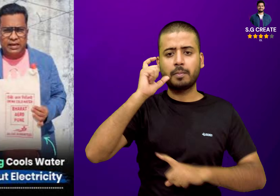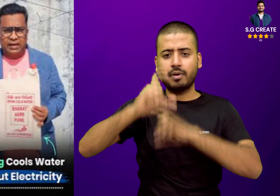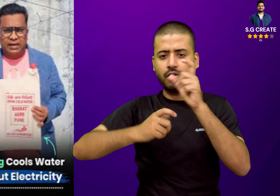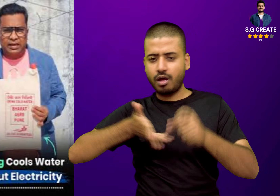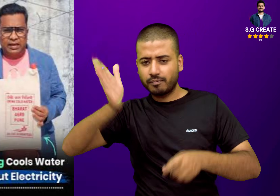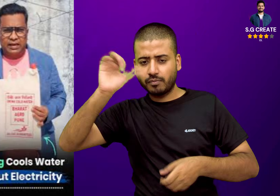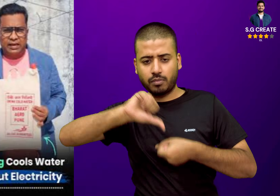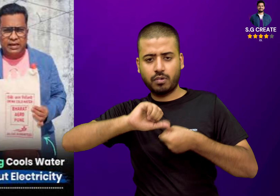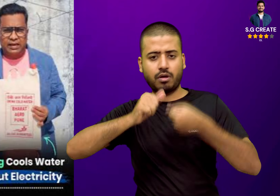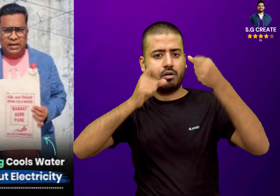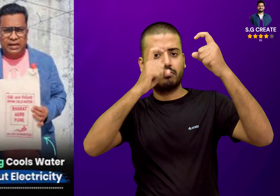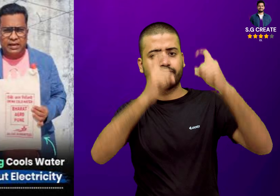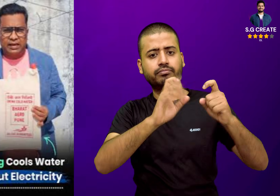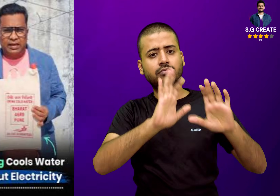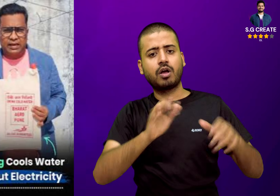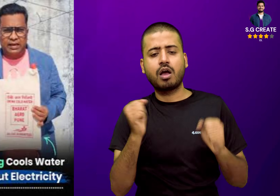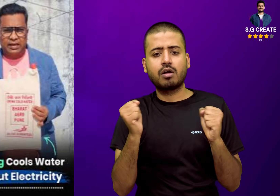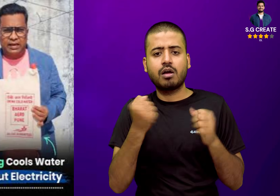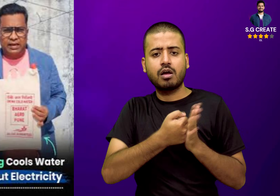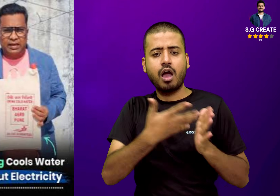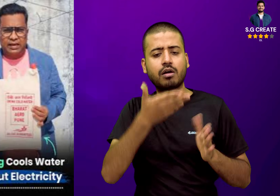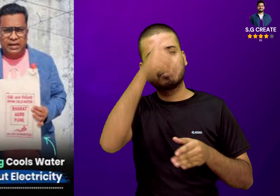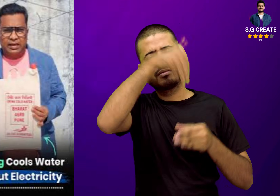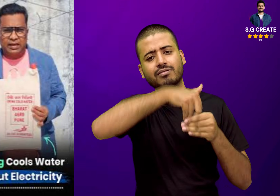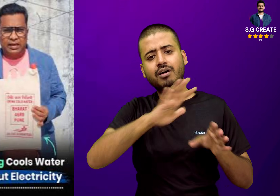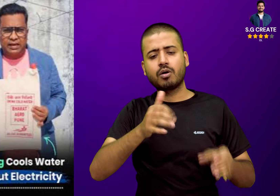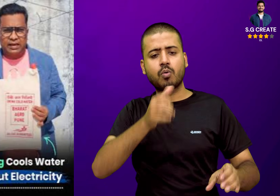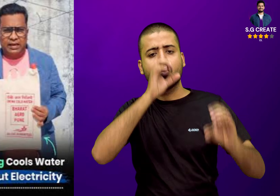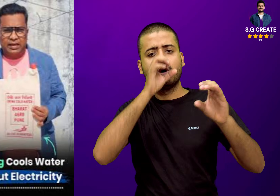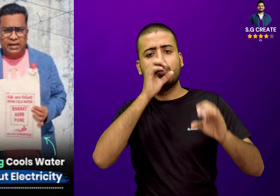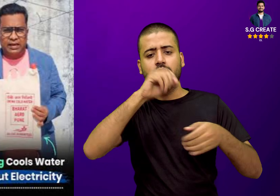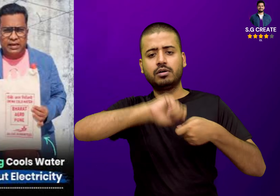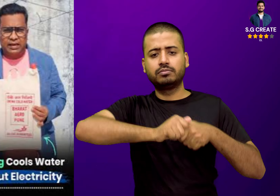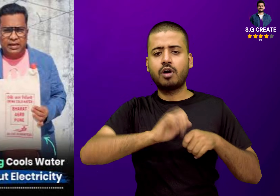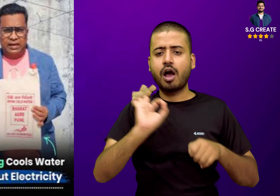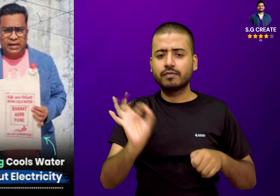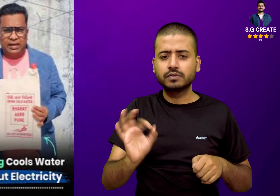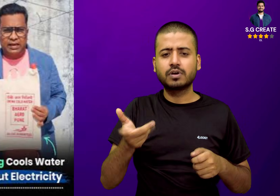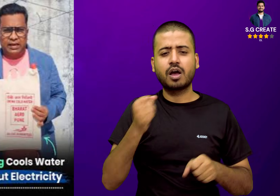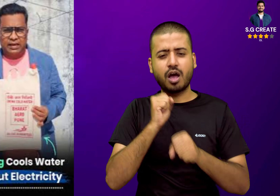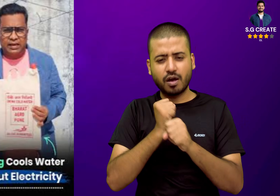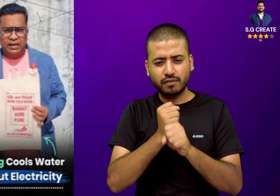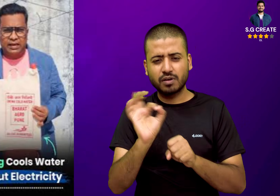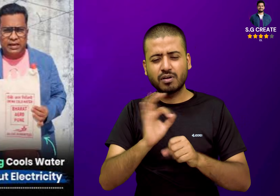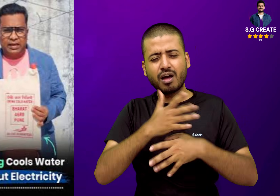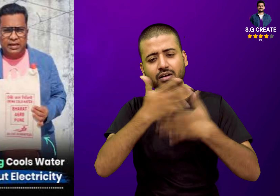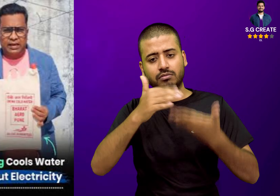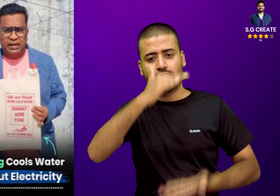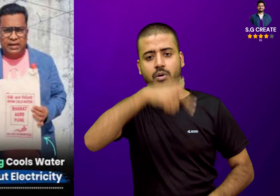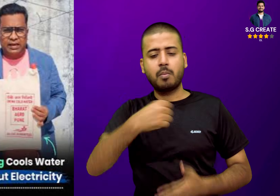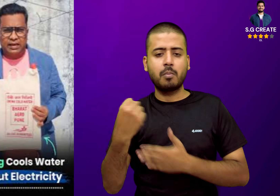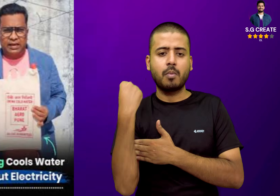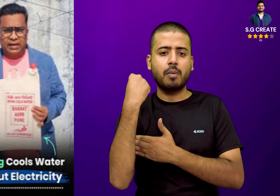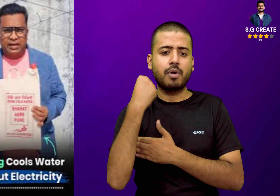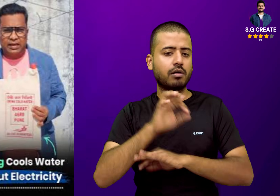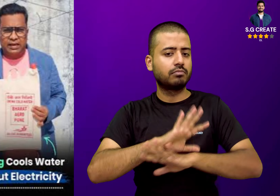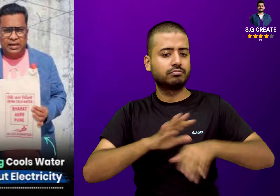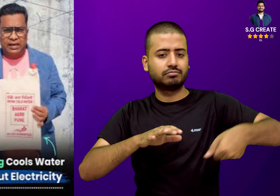modern machinery. All it needs is air, water, and time. How this works? Its principle is